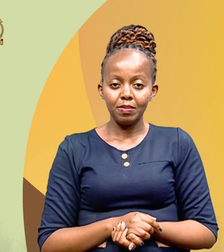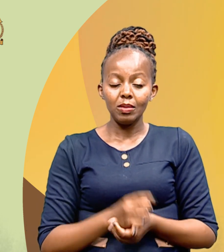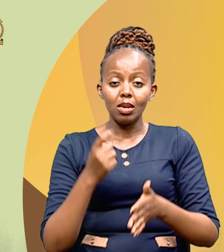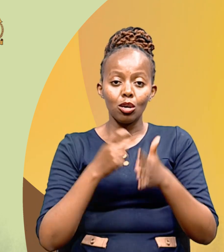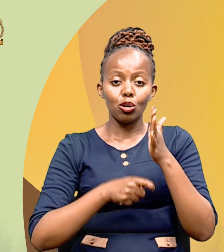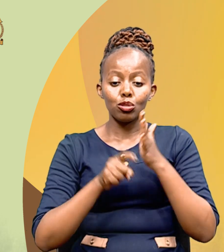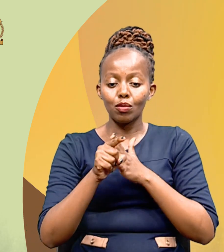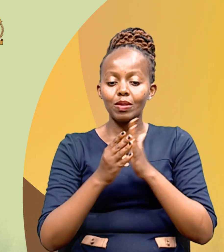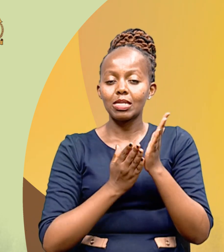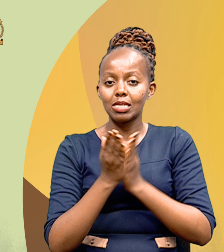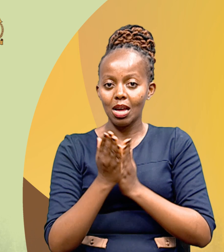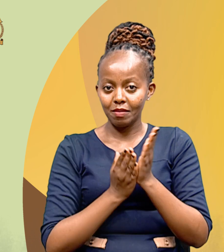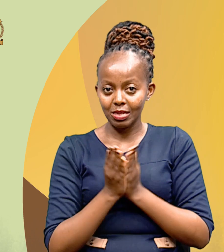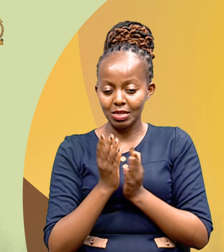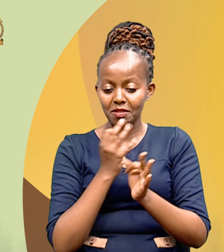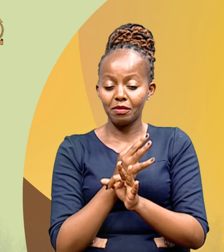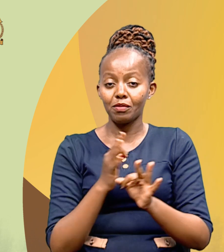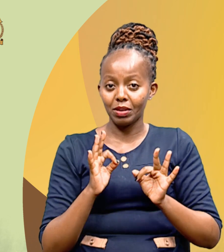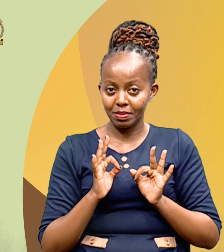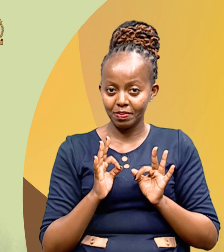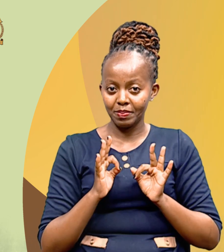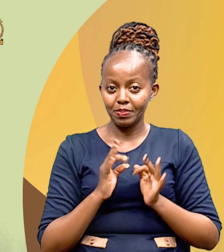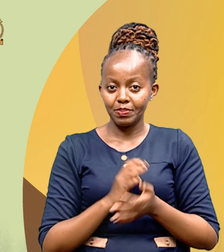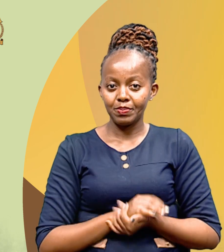Cost of service is free.